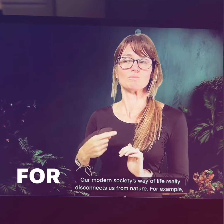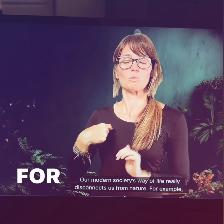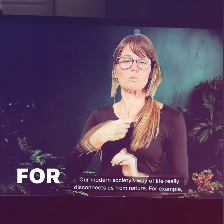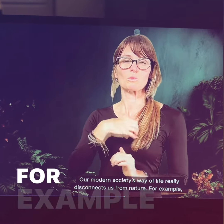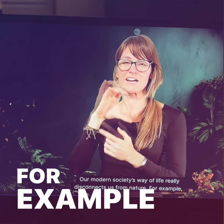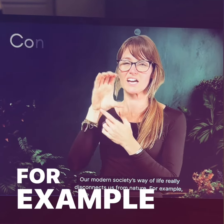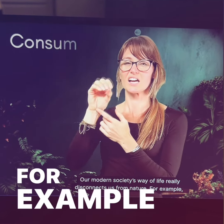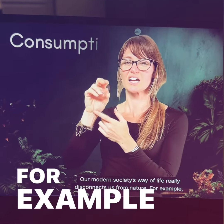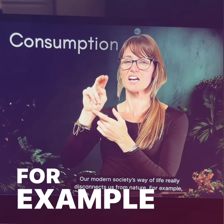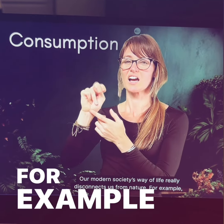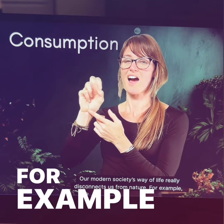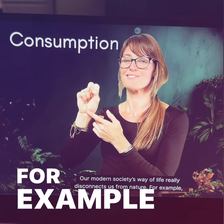For example,